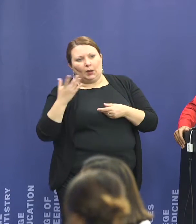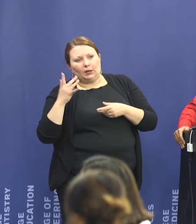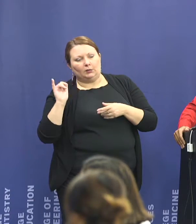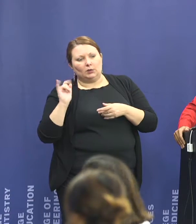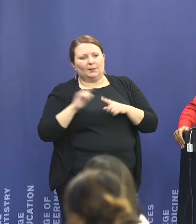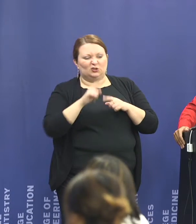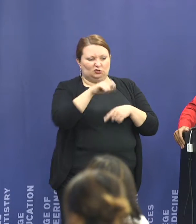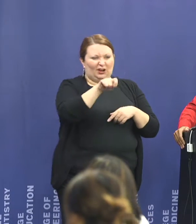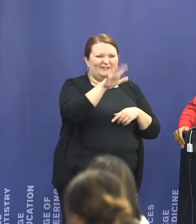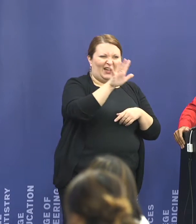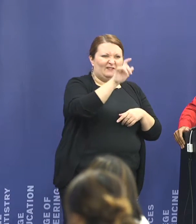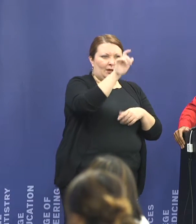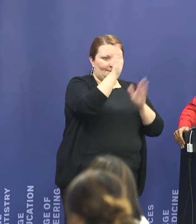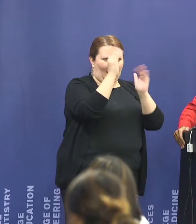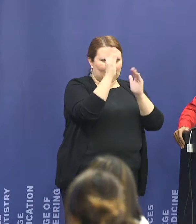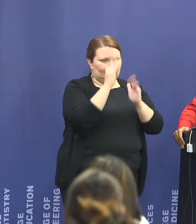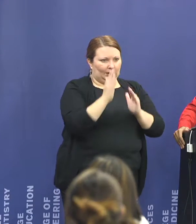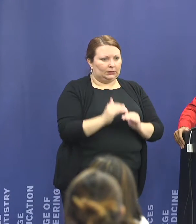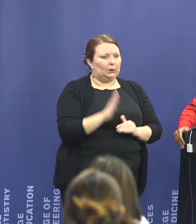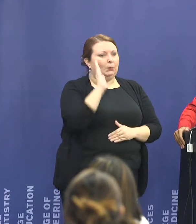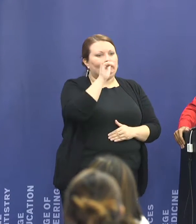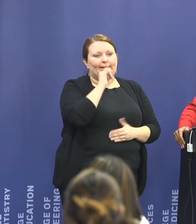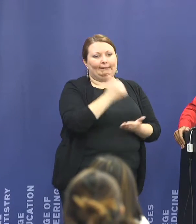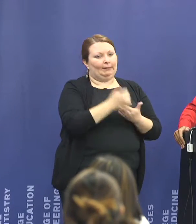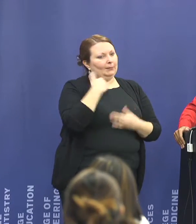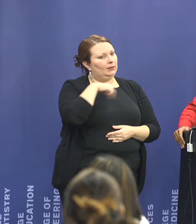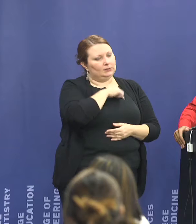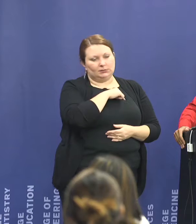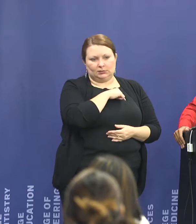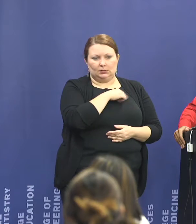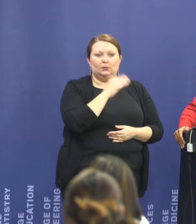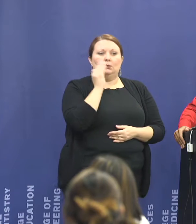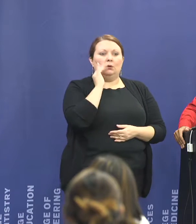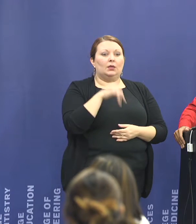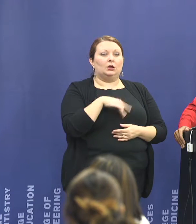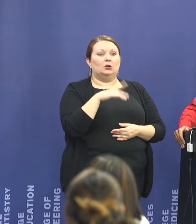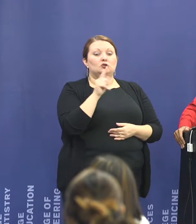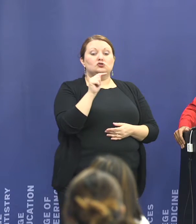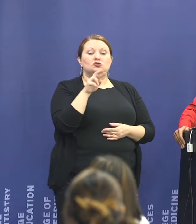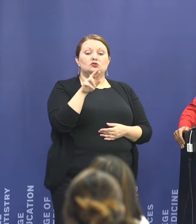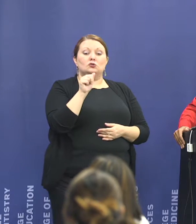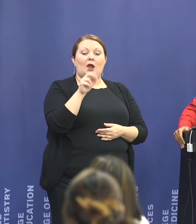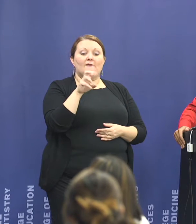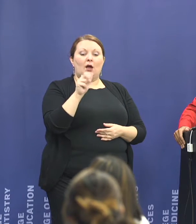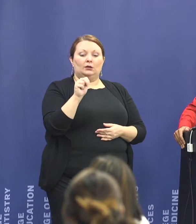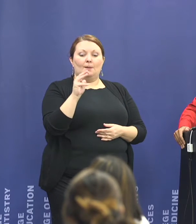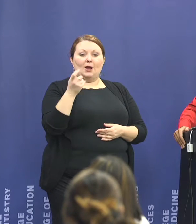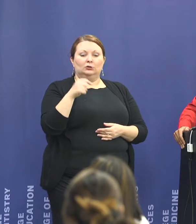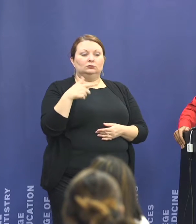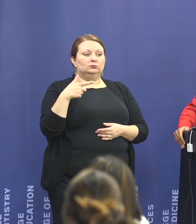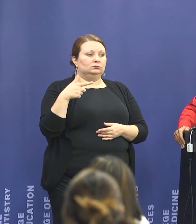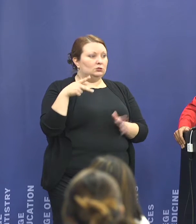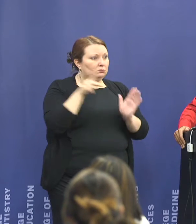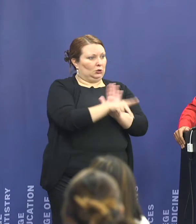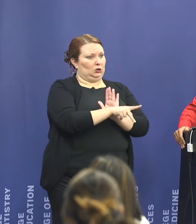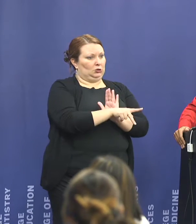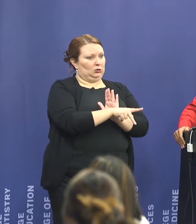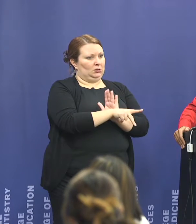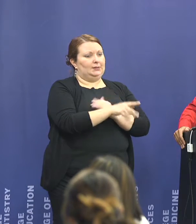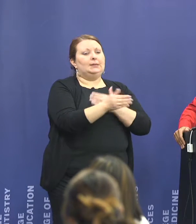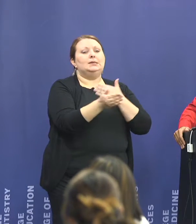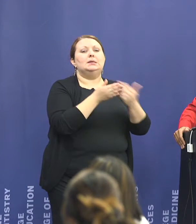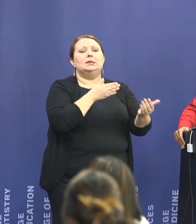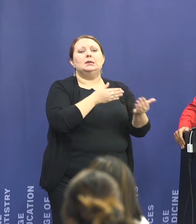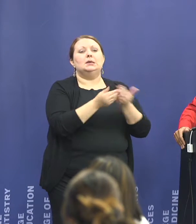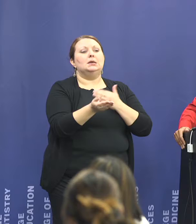he understood checking five boxes is not going to help us. We know that when Trayvon Martin was murdered, it didn't